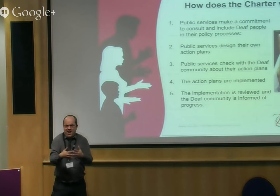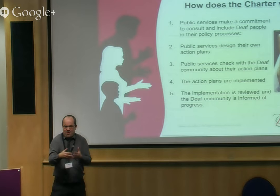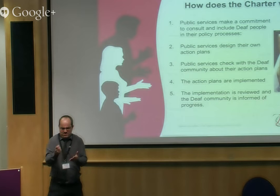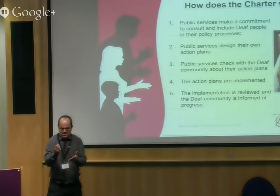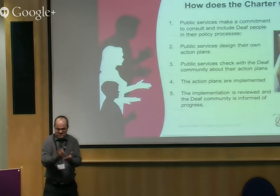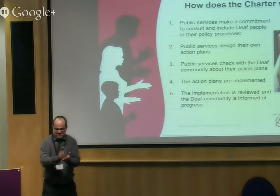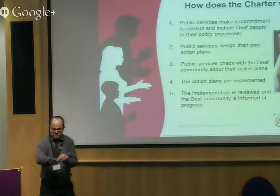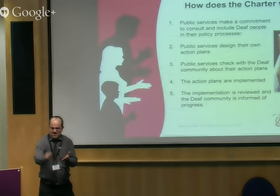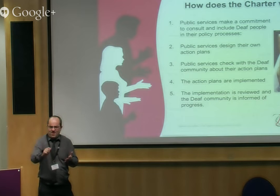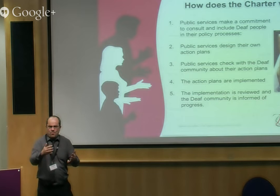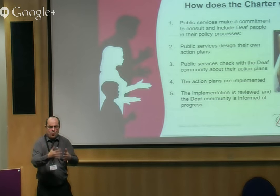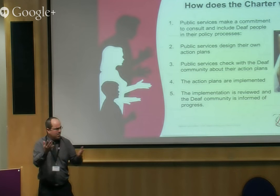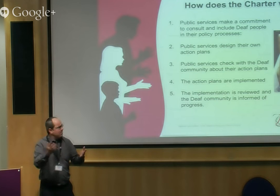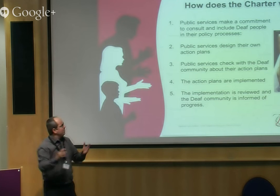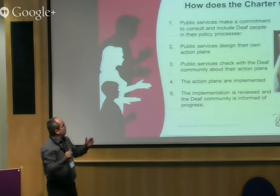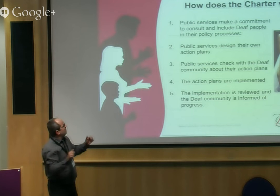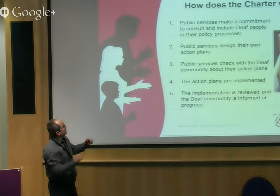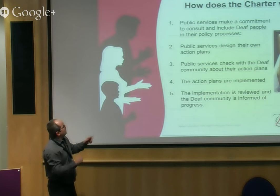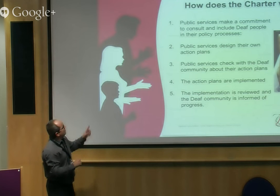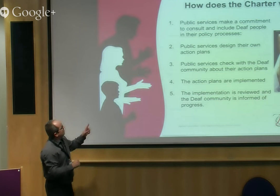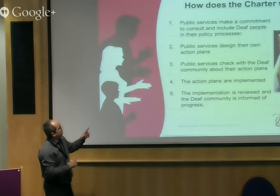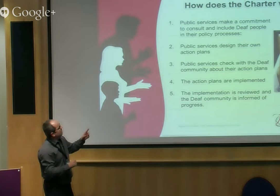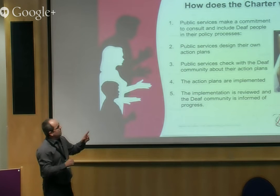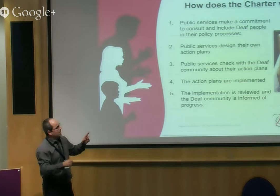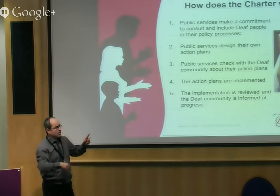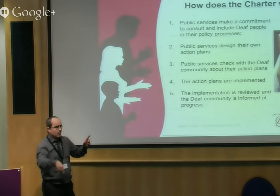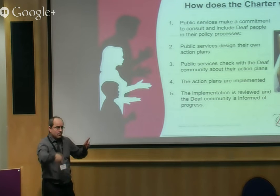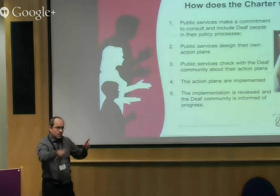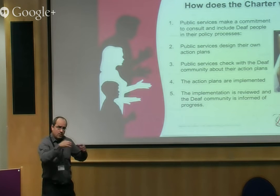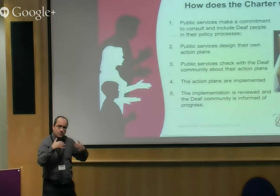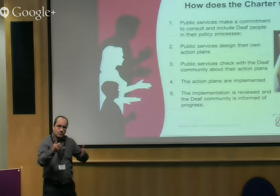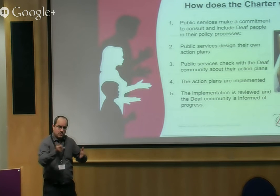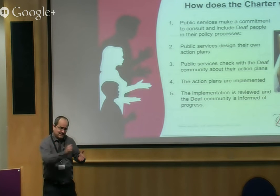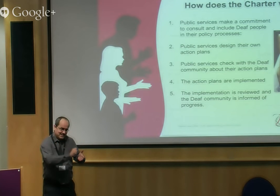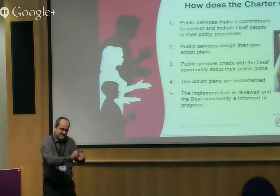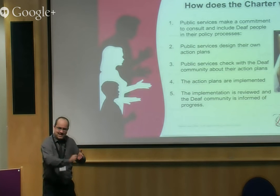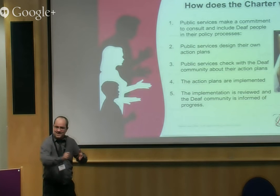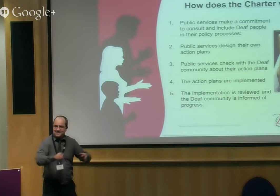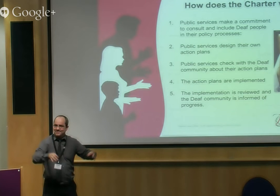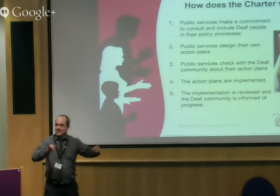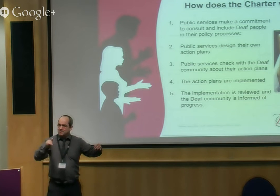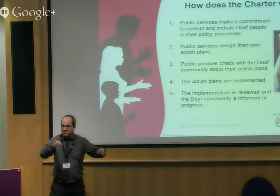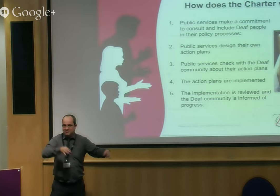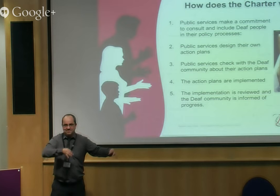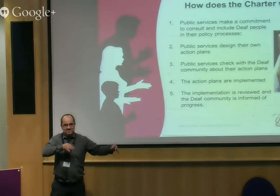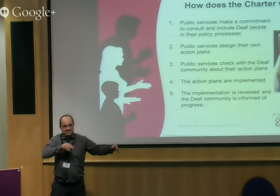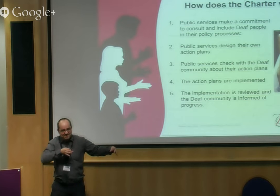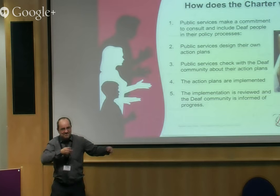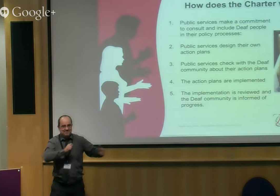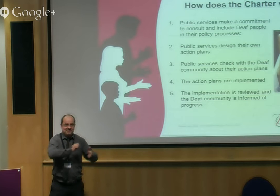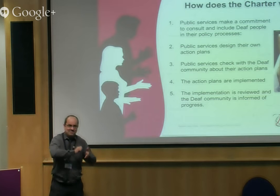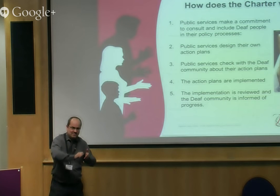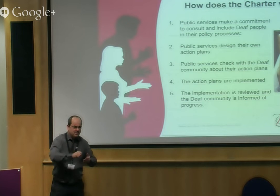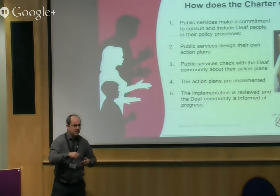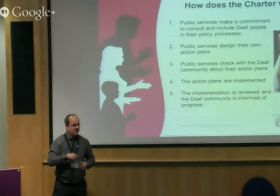United Kingdom. And people say, look, how does the Charter actually work? Because there's the voting